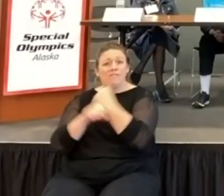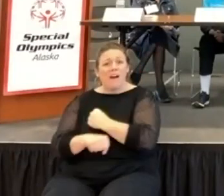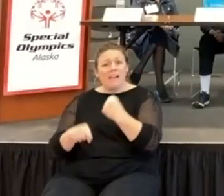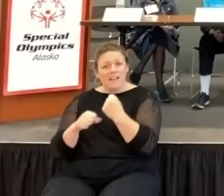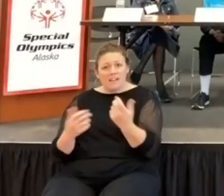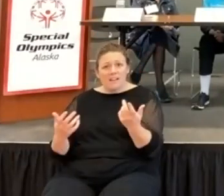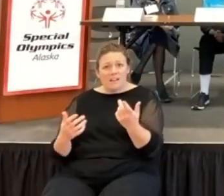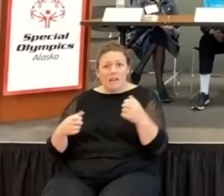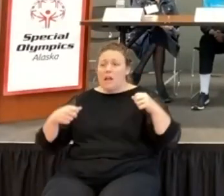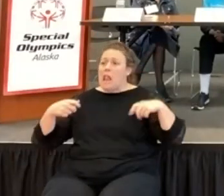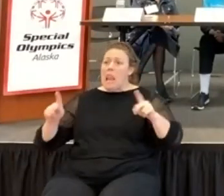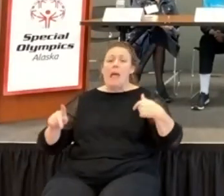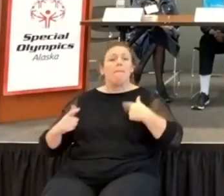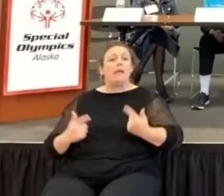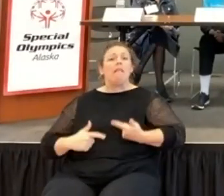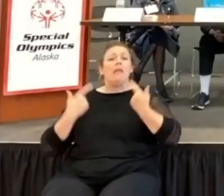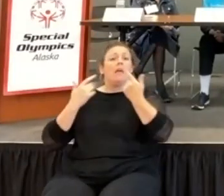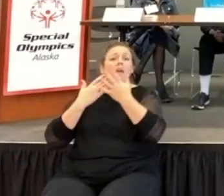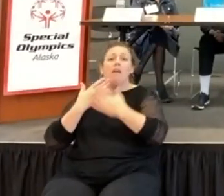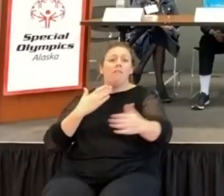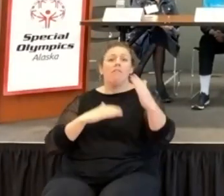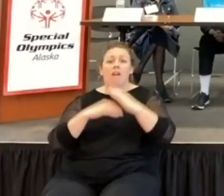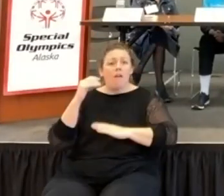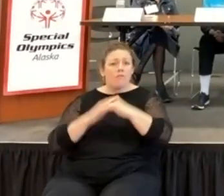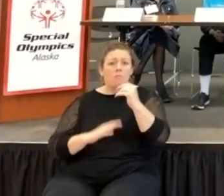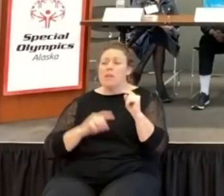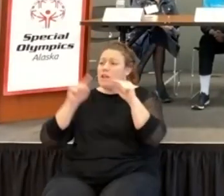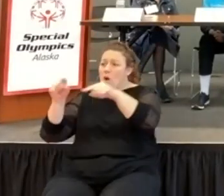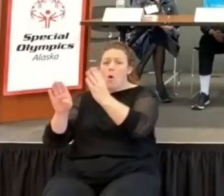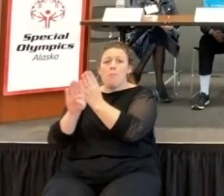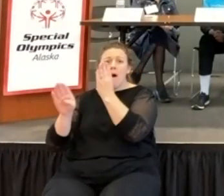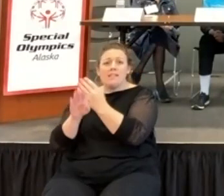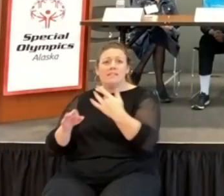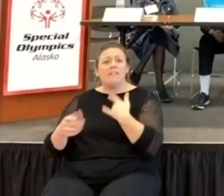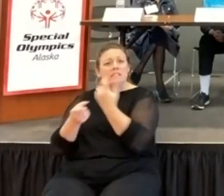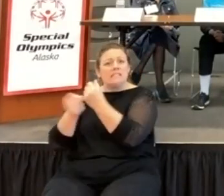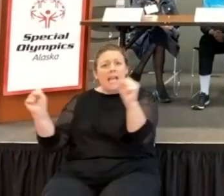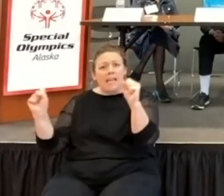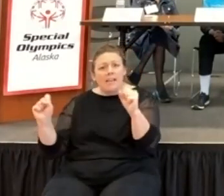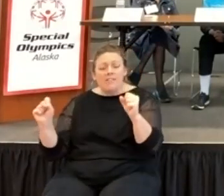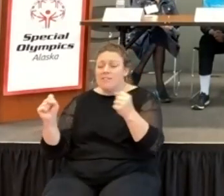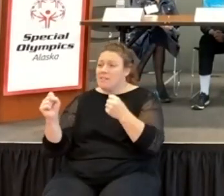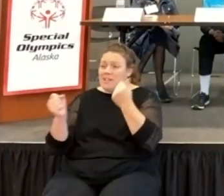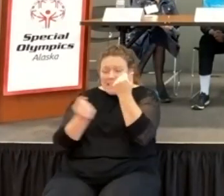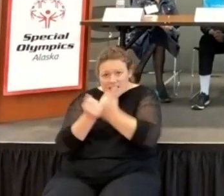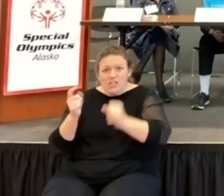Let me live in comfort at my age. Every senior and every person who happens to